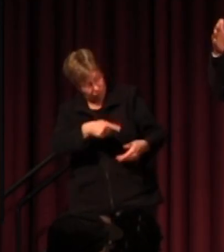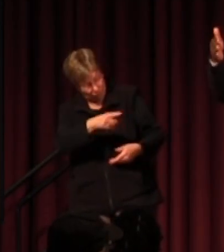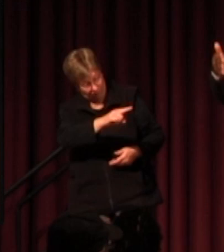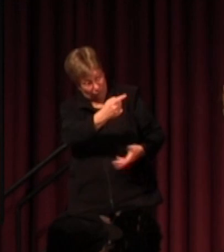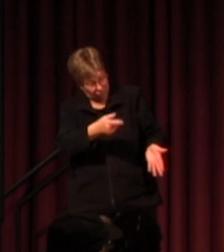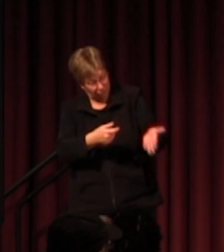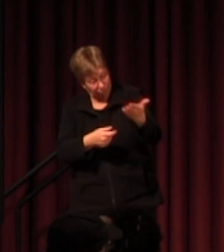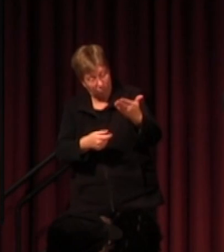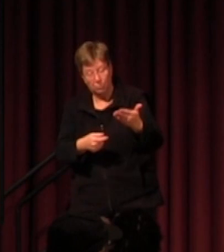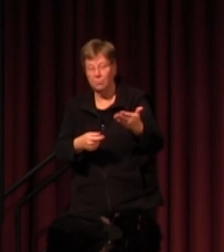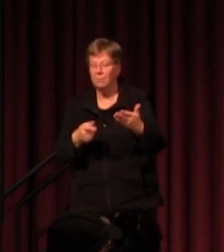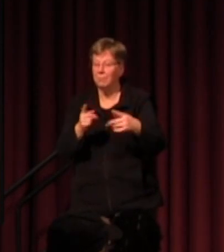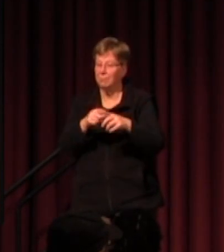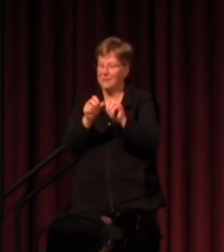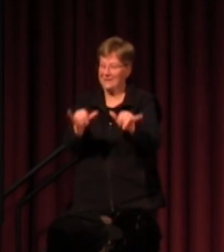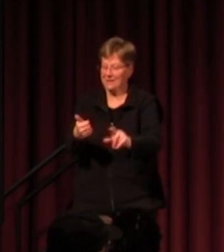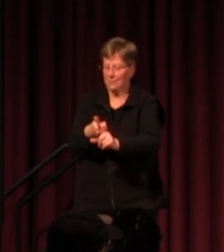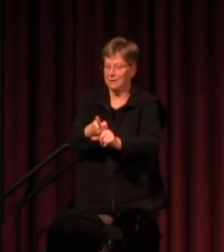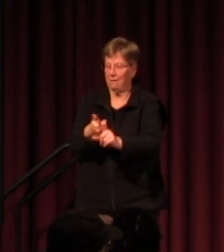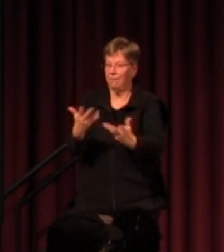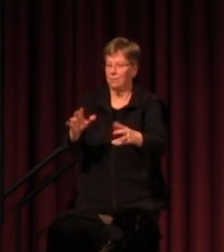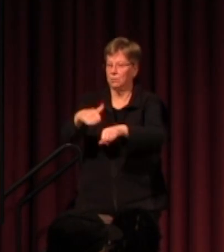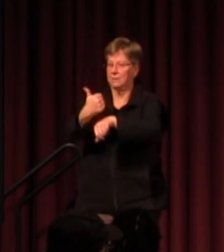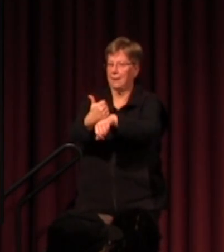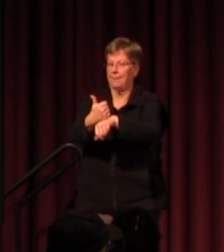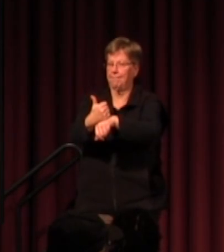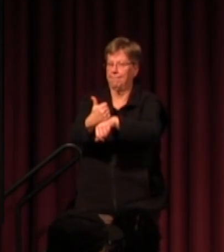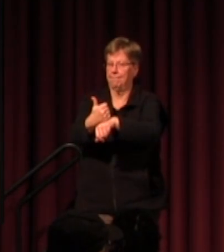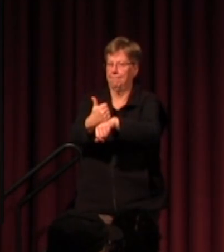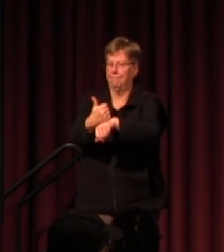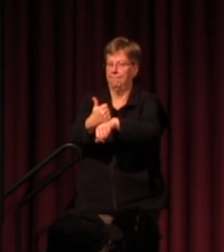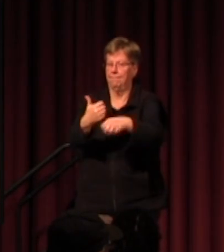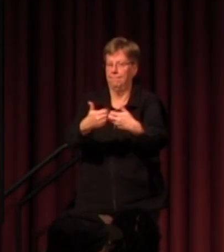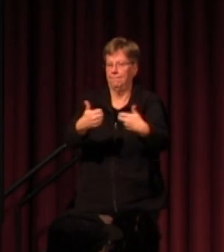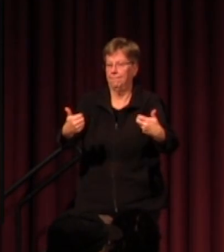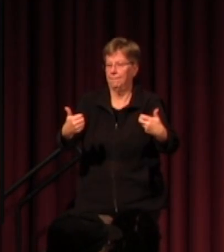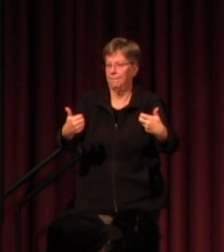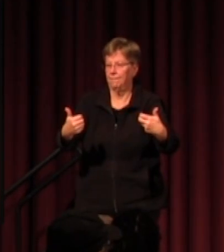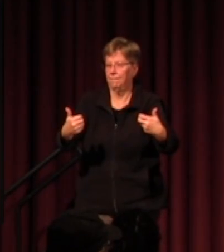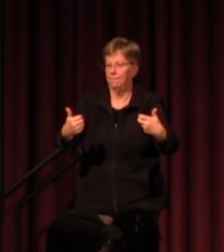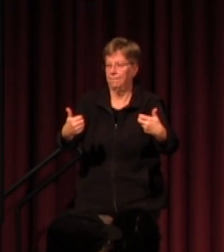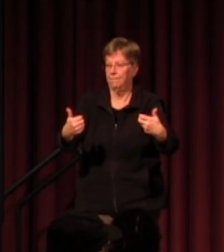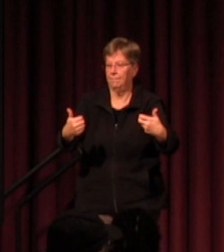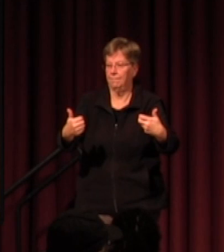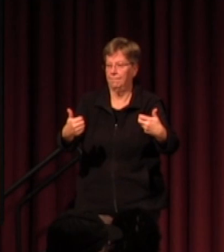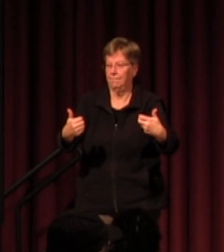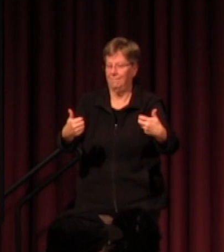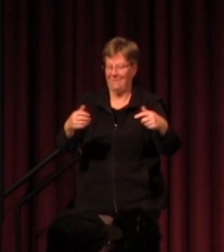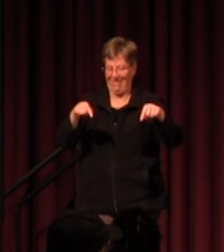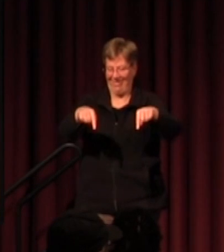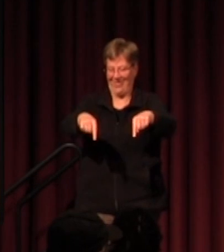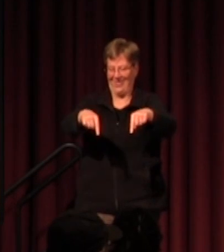but we're in a system that is marginalizing, that then becomes the work.